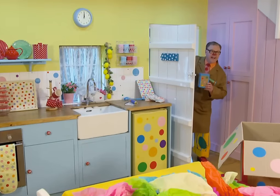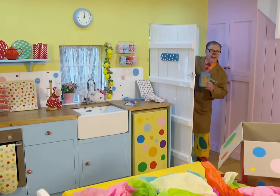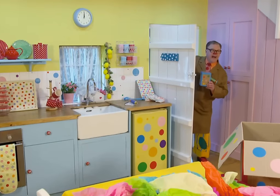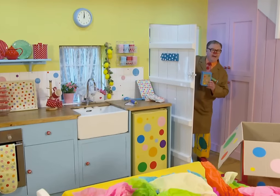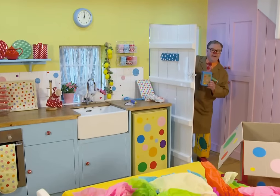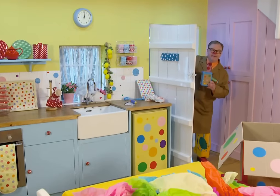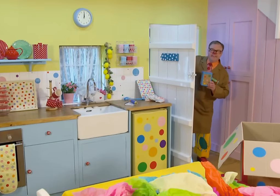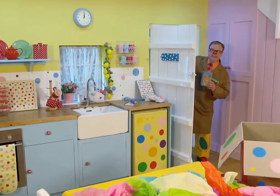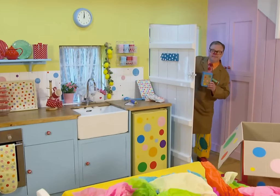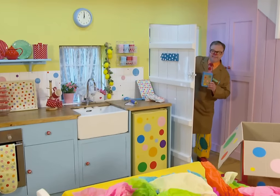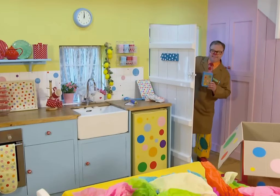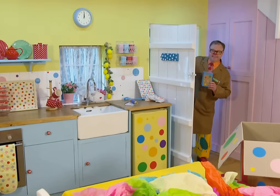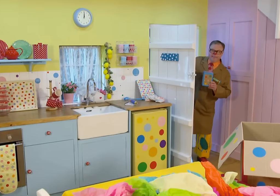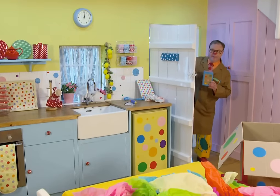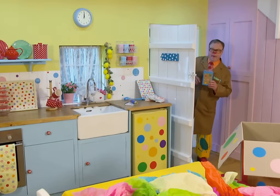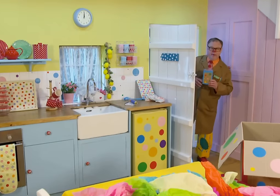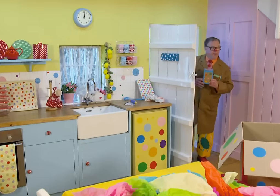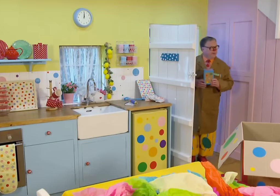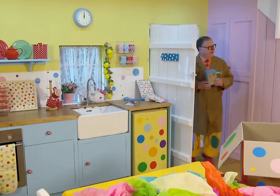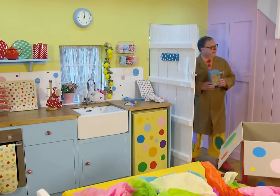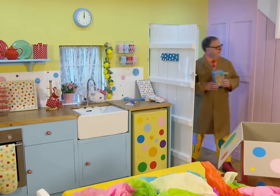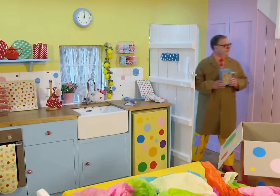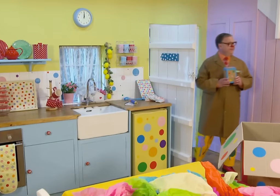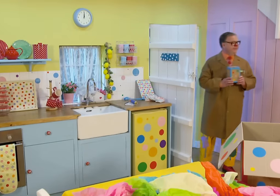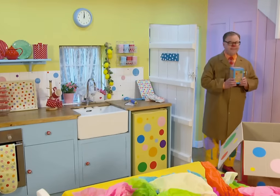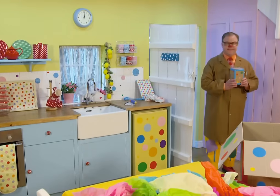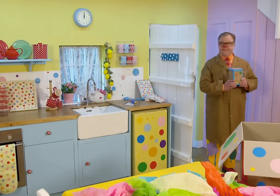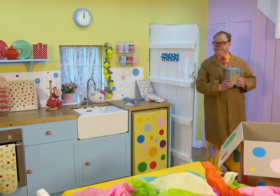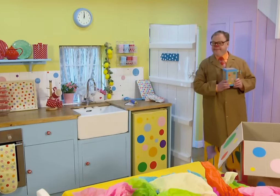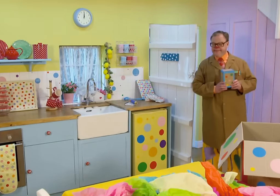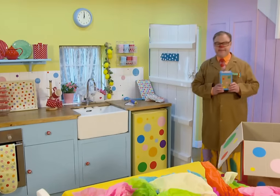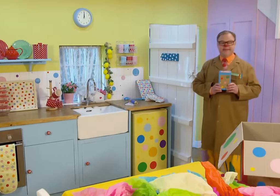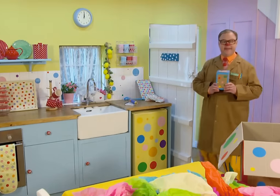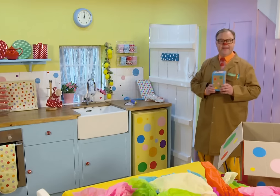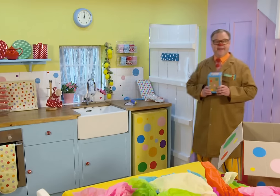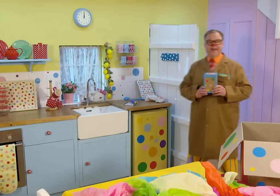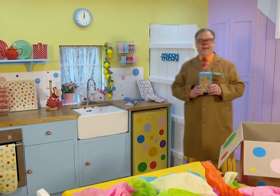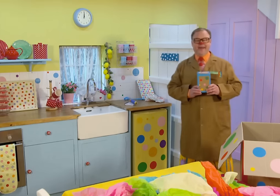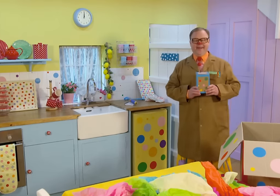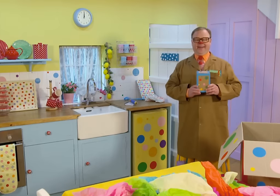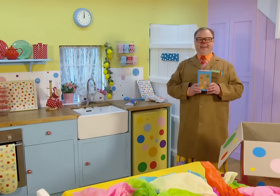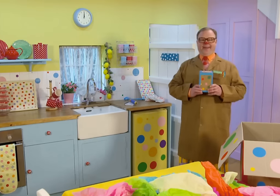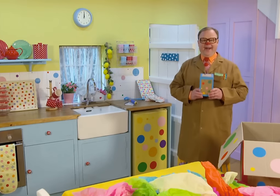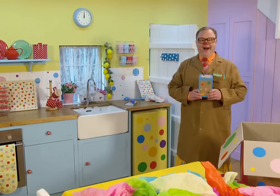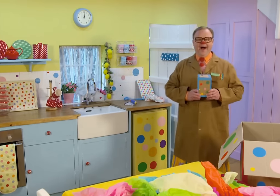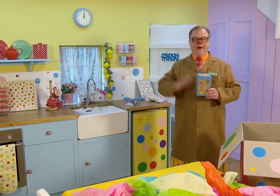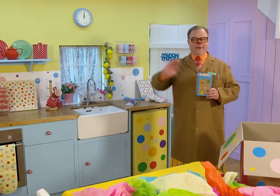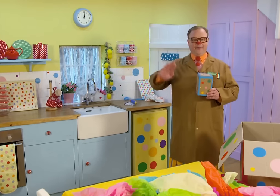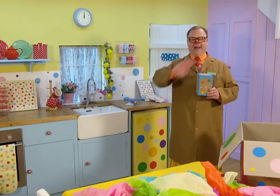Hello, Mr. Tumble. Oh, hello, Shopkeeper Tumble. Oh,